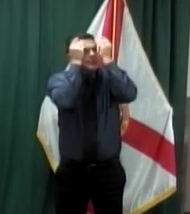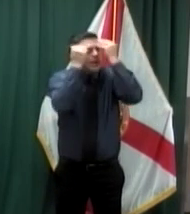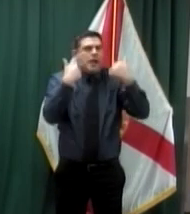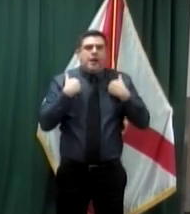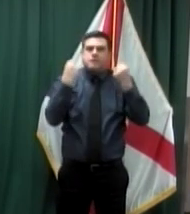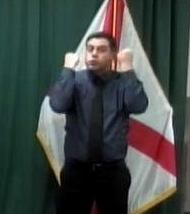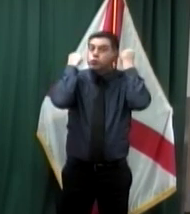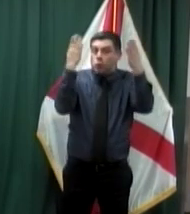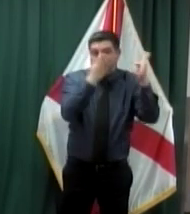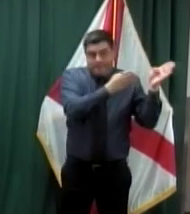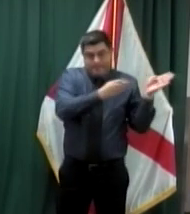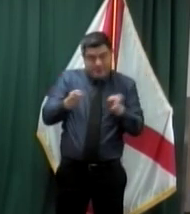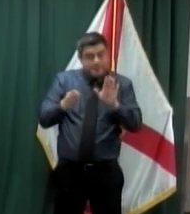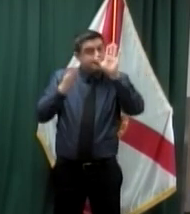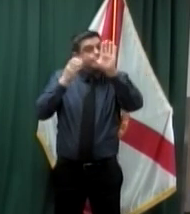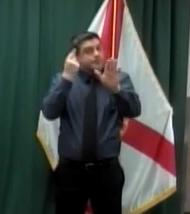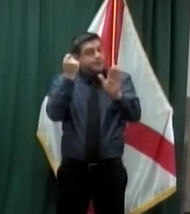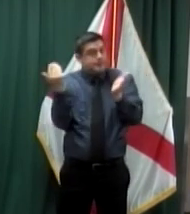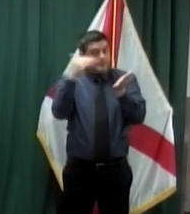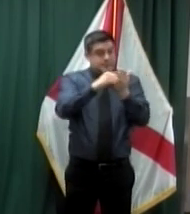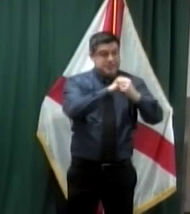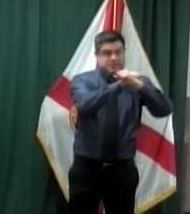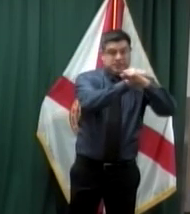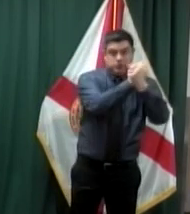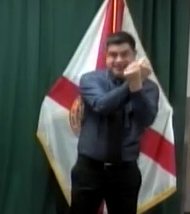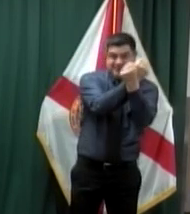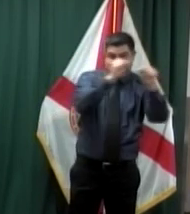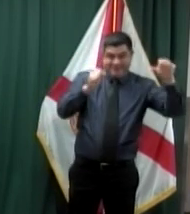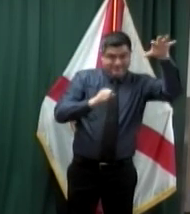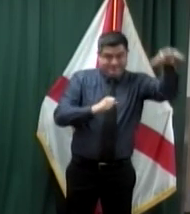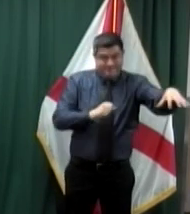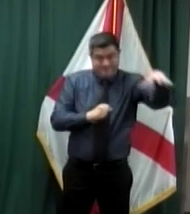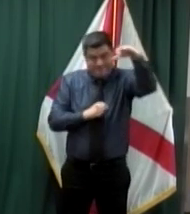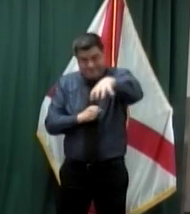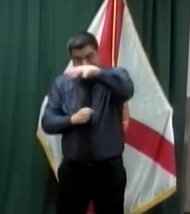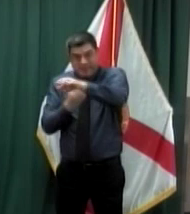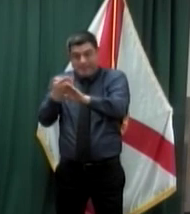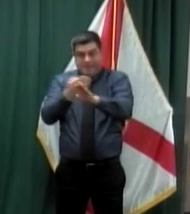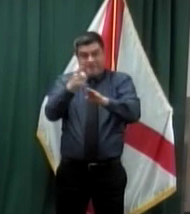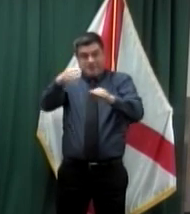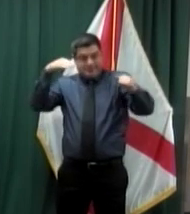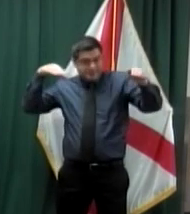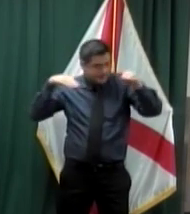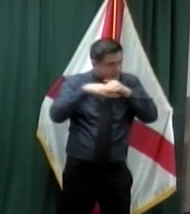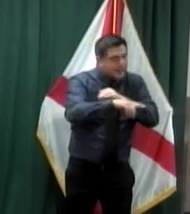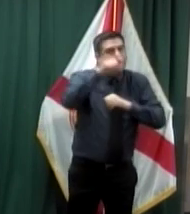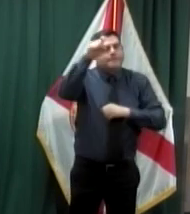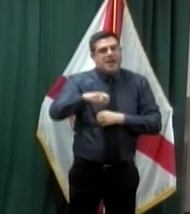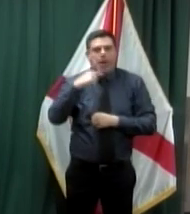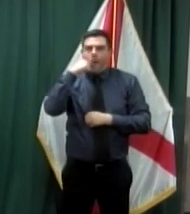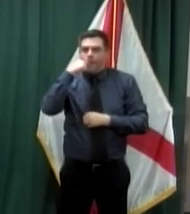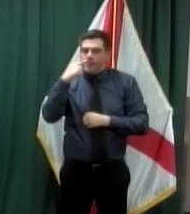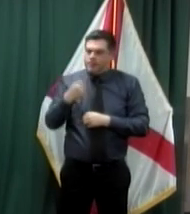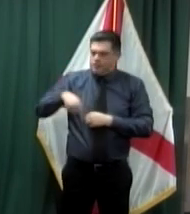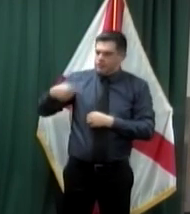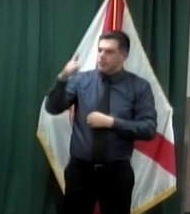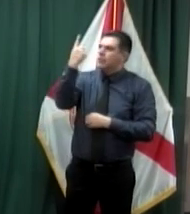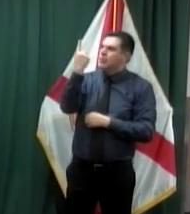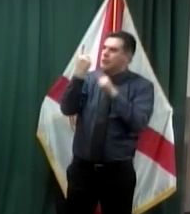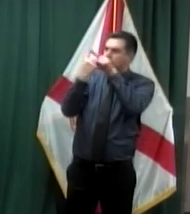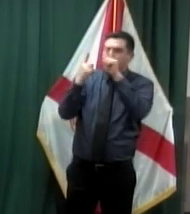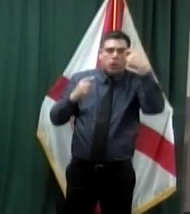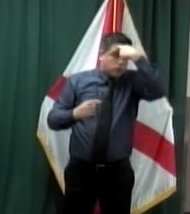triage as well as temperature checks prior to even getting into the emergency shelter. So quite a bit different than in